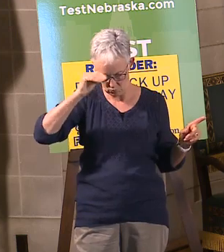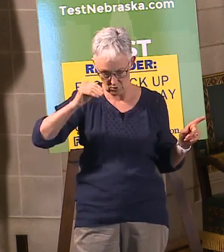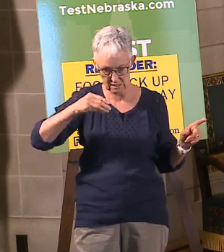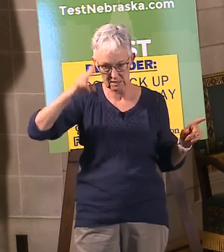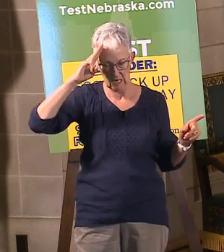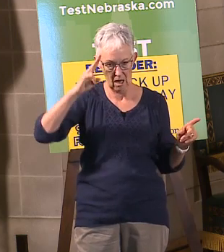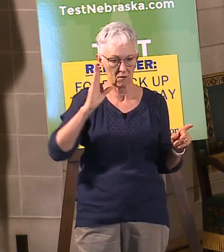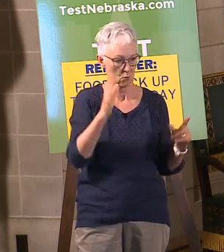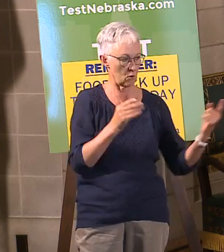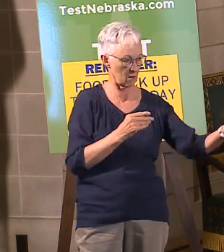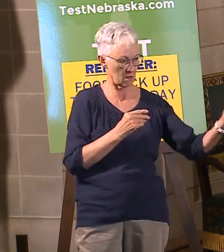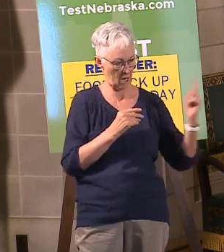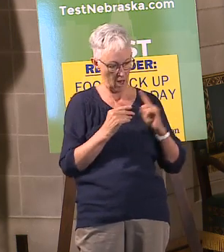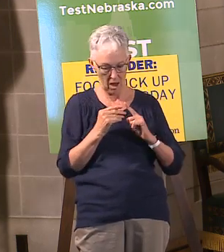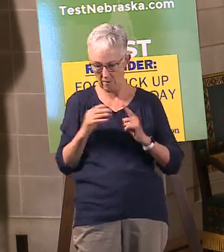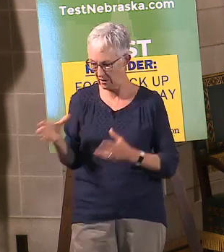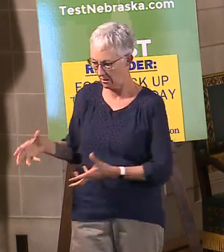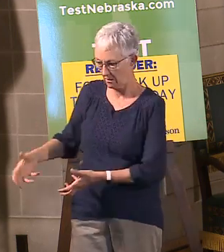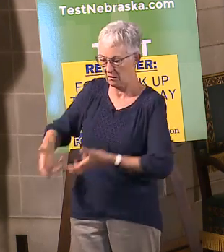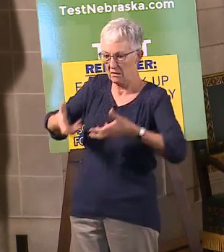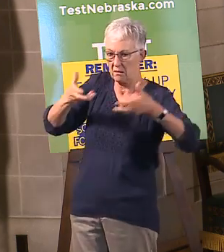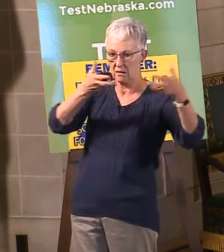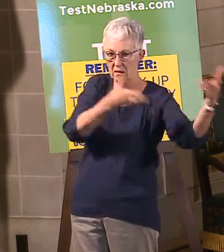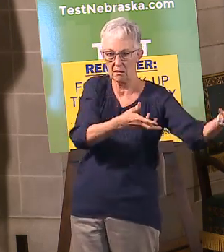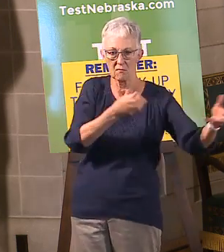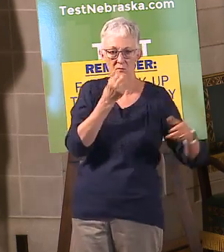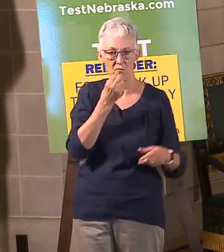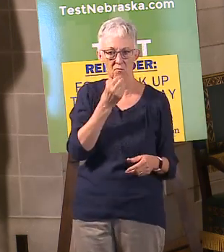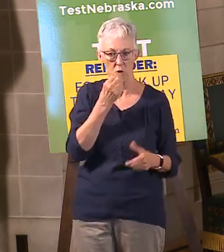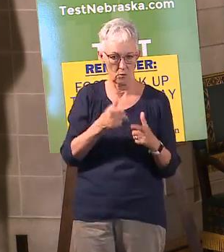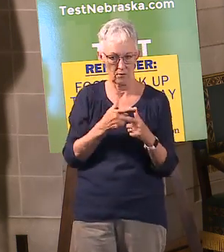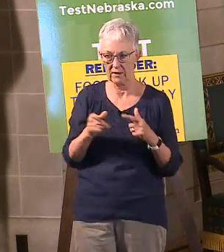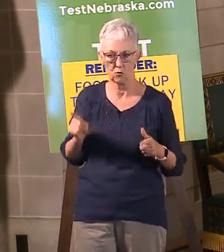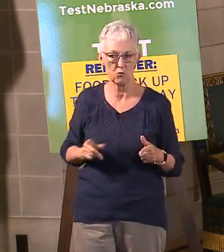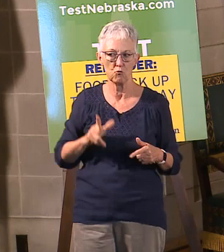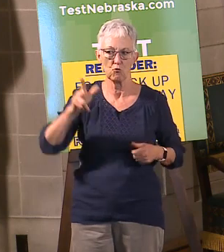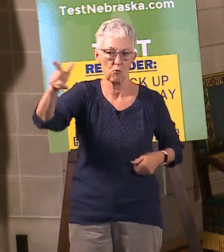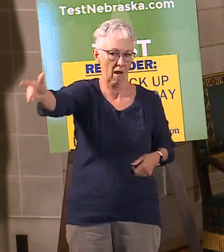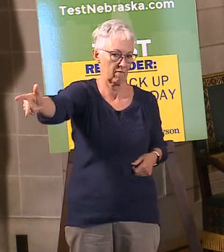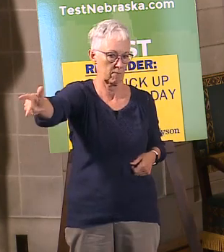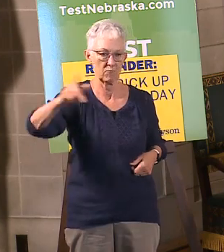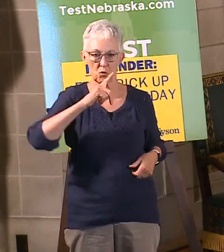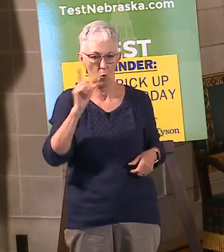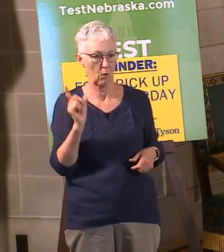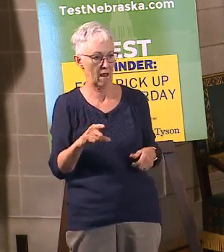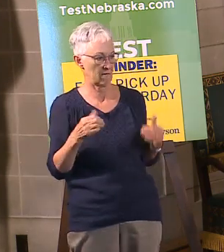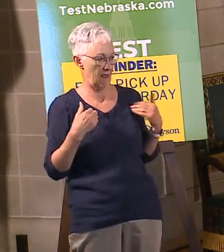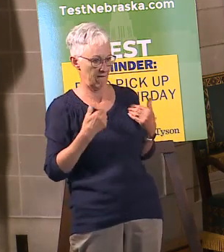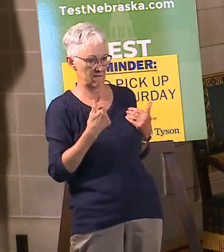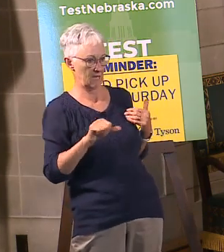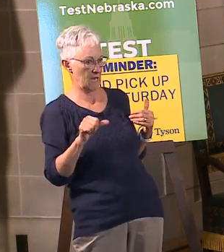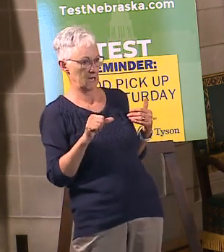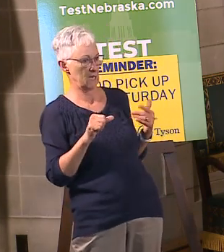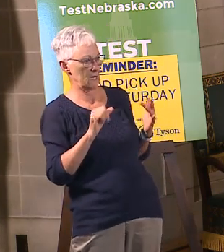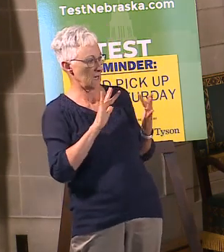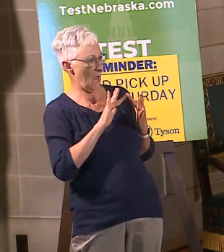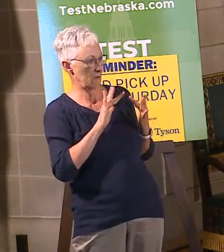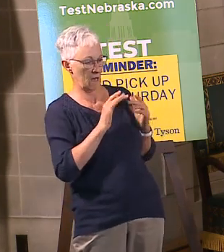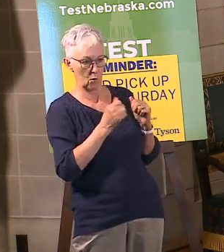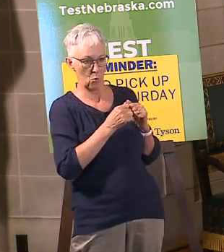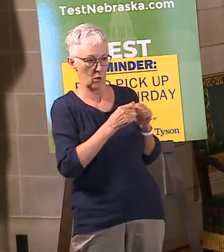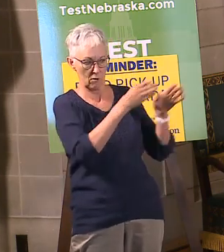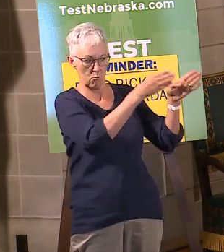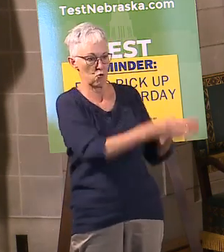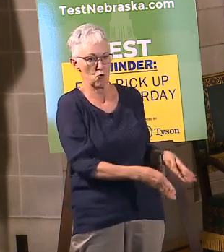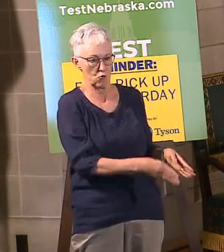truck using social distancing and allow you to be able to move on without any contact with our volunteers or our scouts. Number 3,